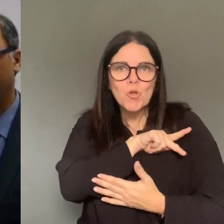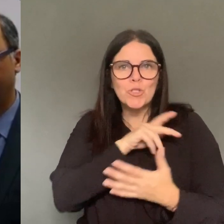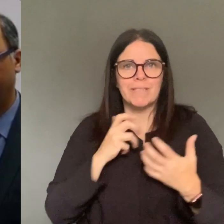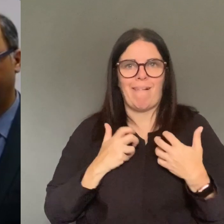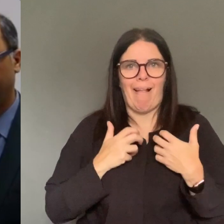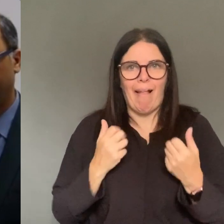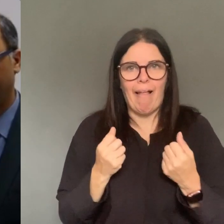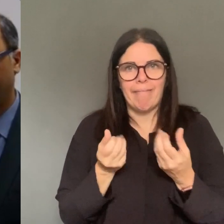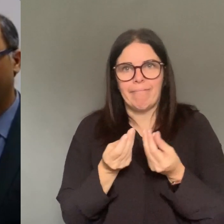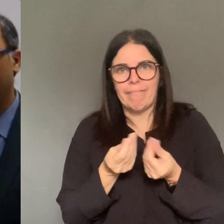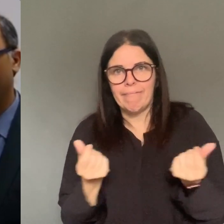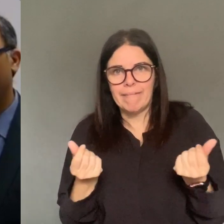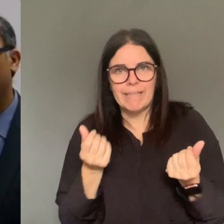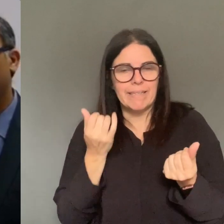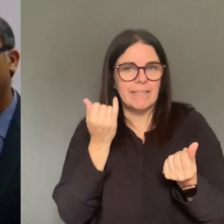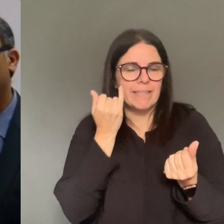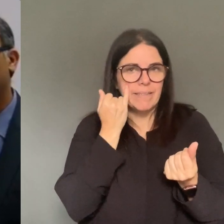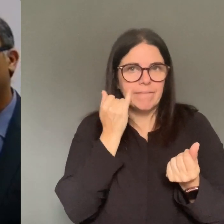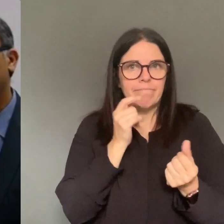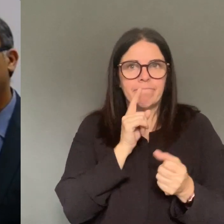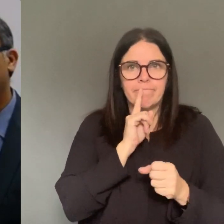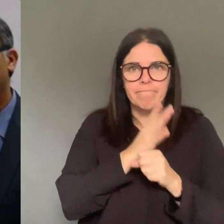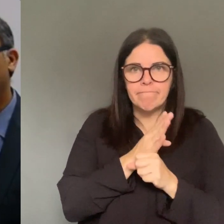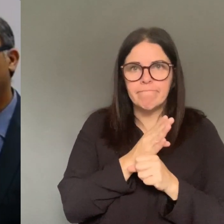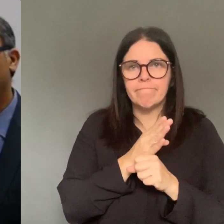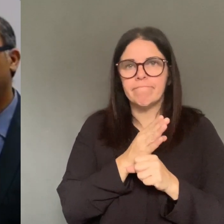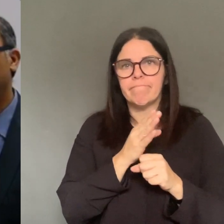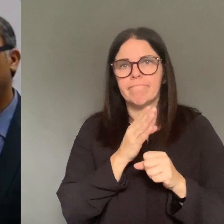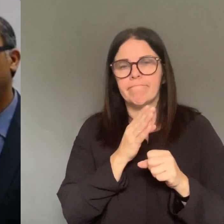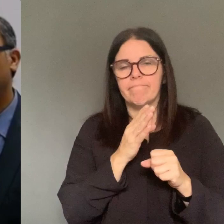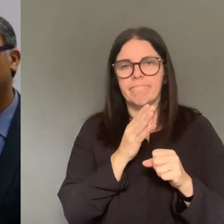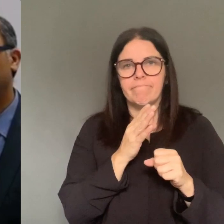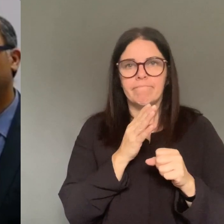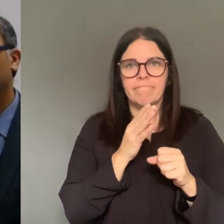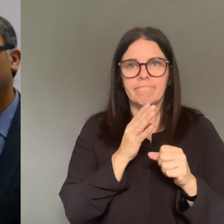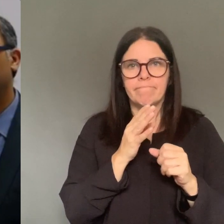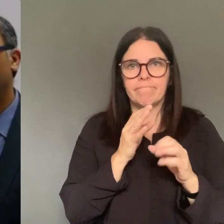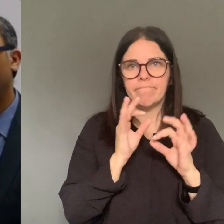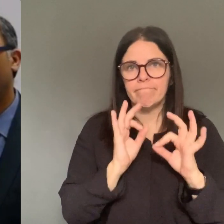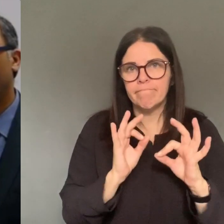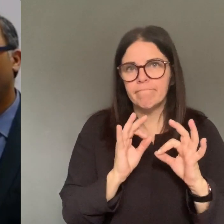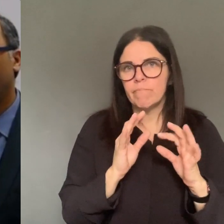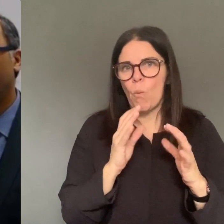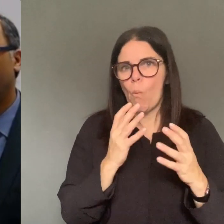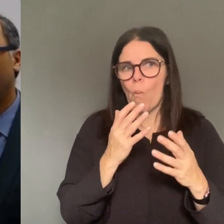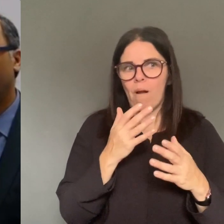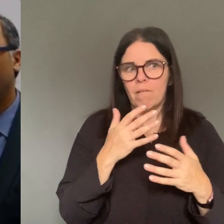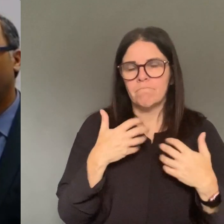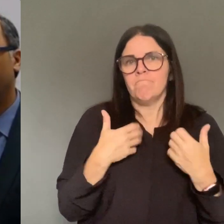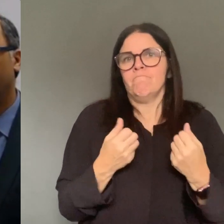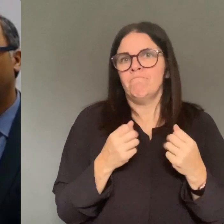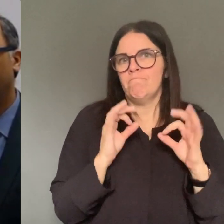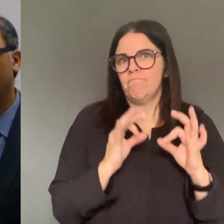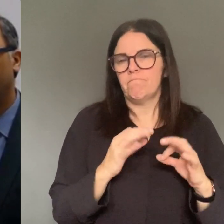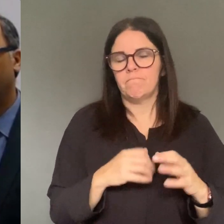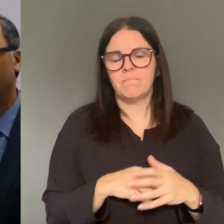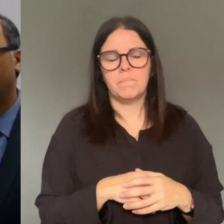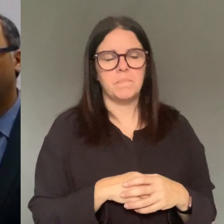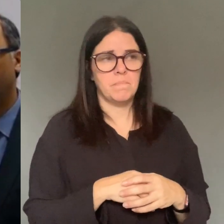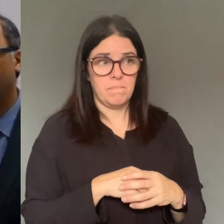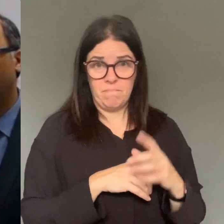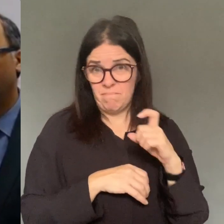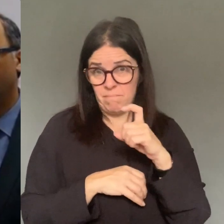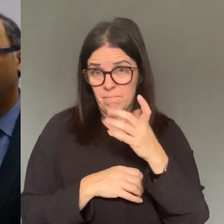But it doesn't help them in any way in the sense of like their personal outcome of whether it's a positive outcome